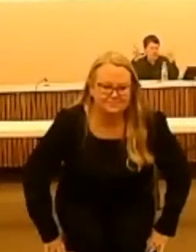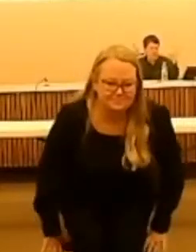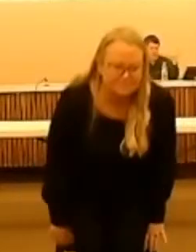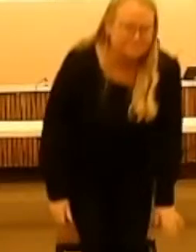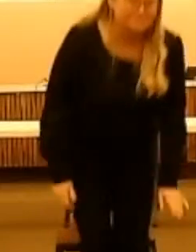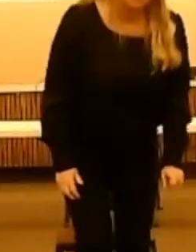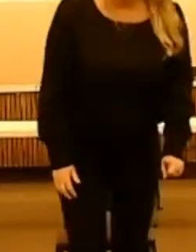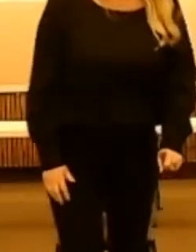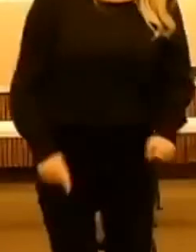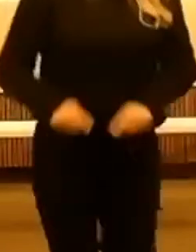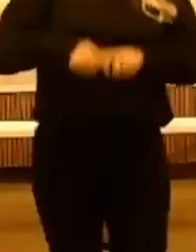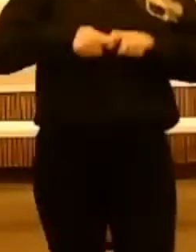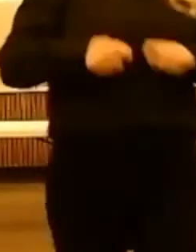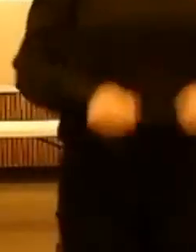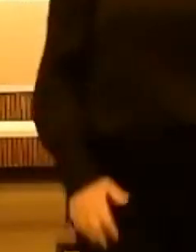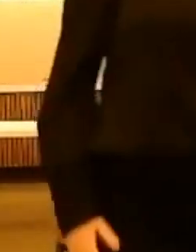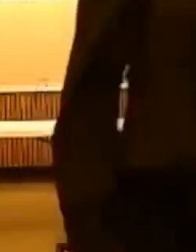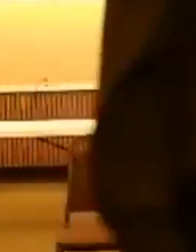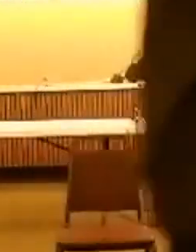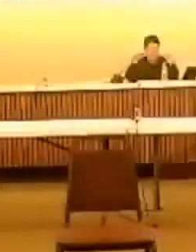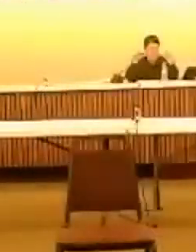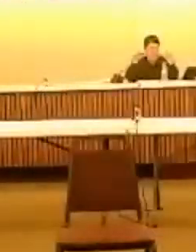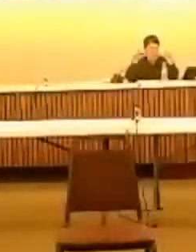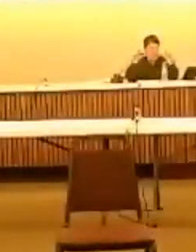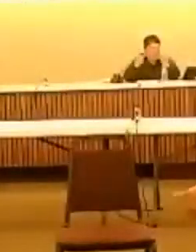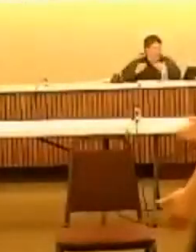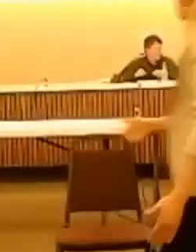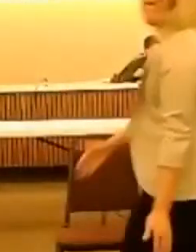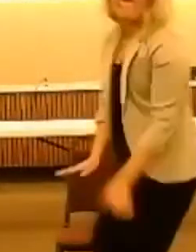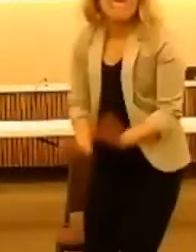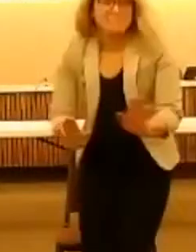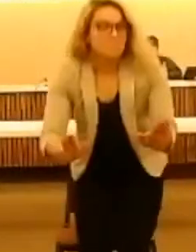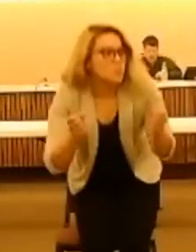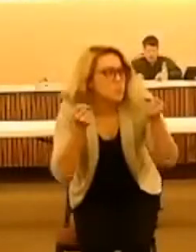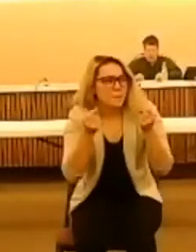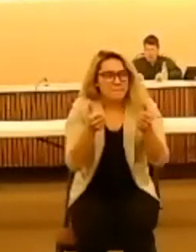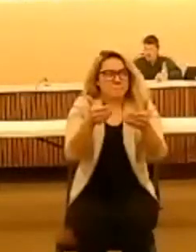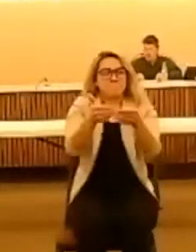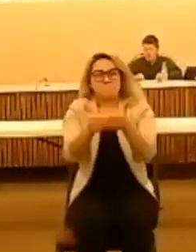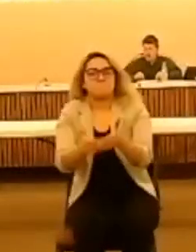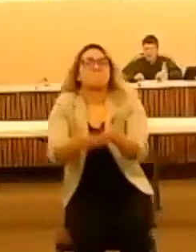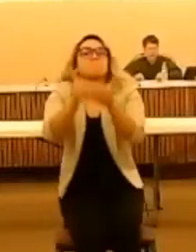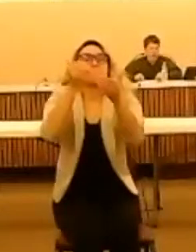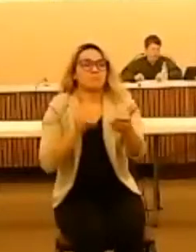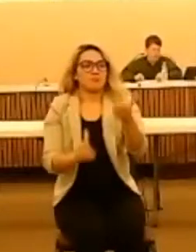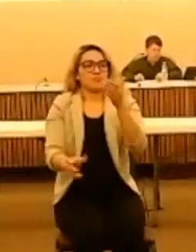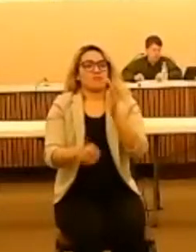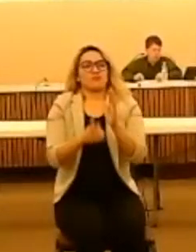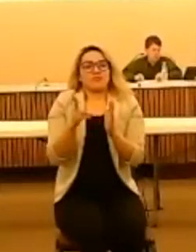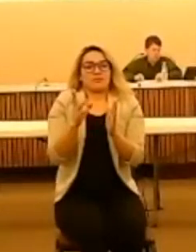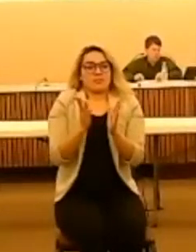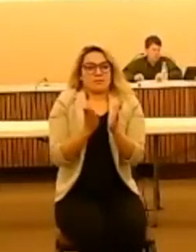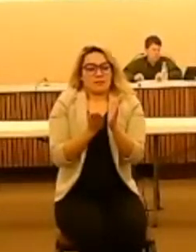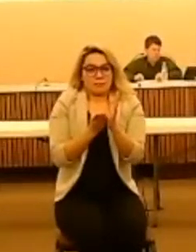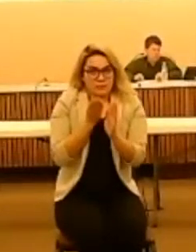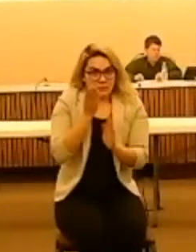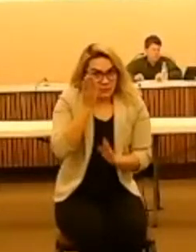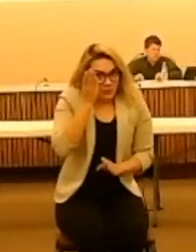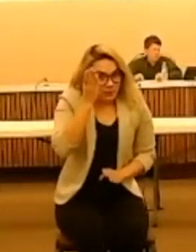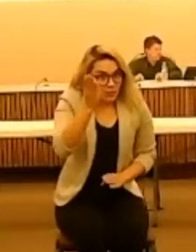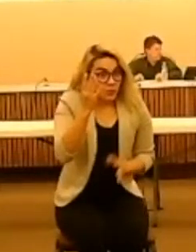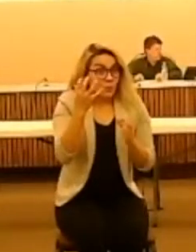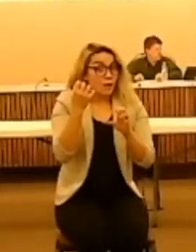Actually, resolution. before you read this one into the record, I want to ask the question. Do people want to vote on these now, or do we want to table them?